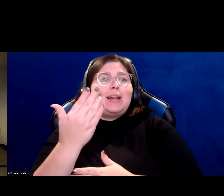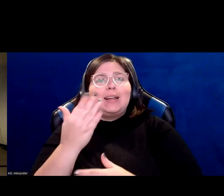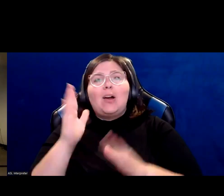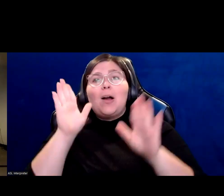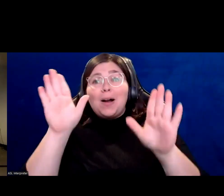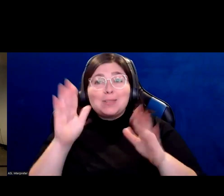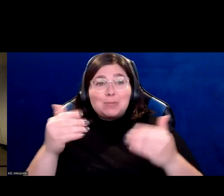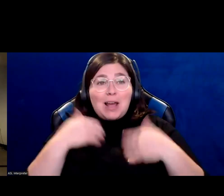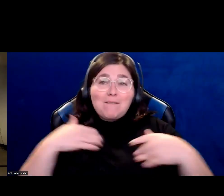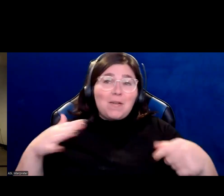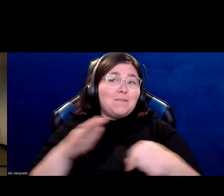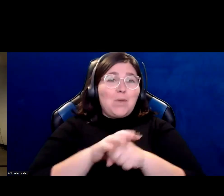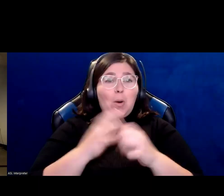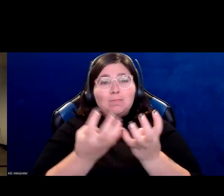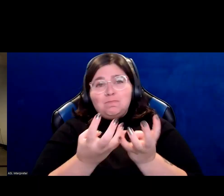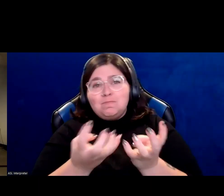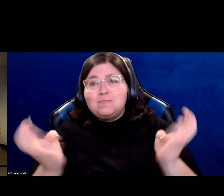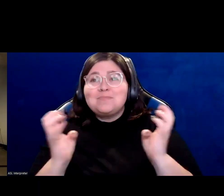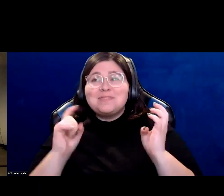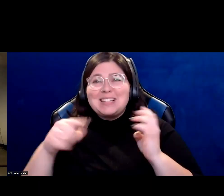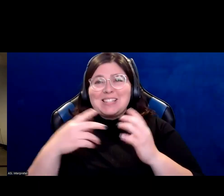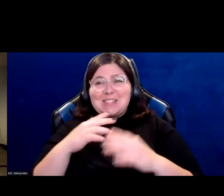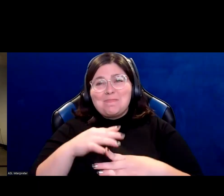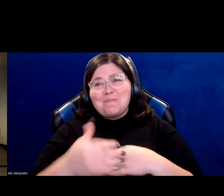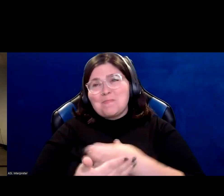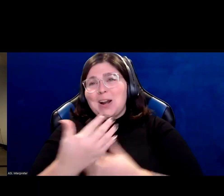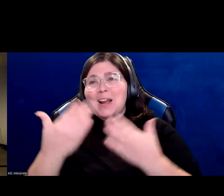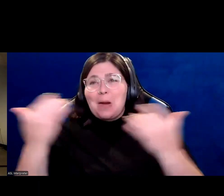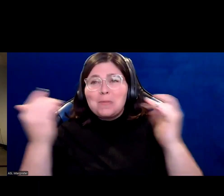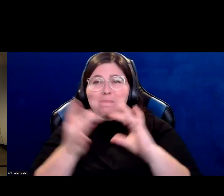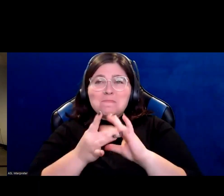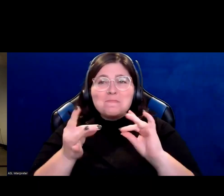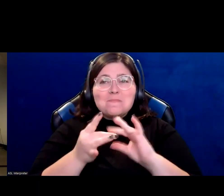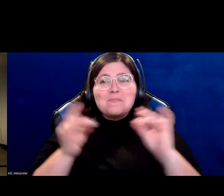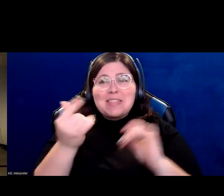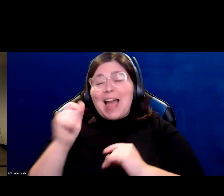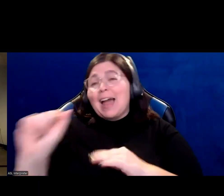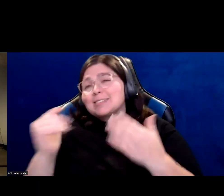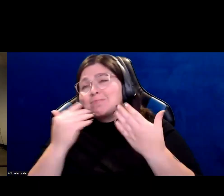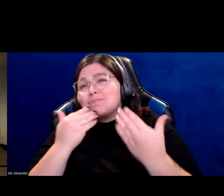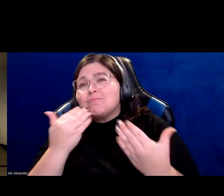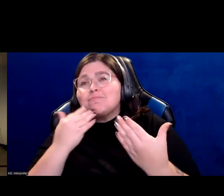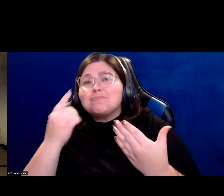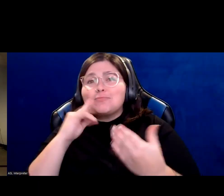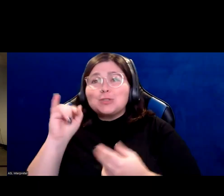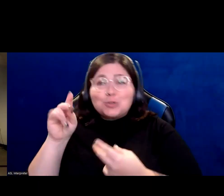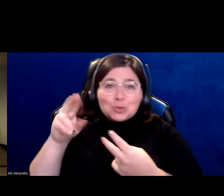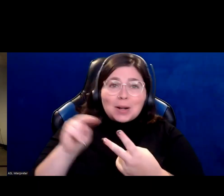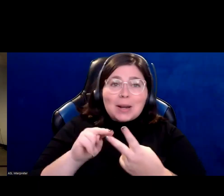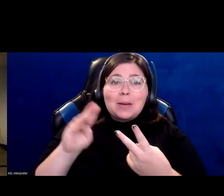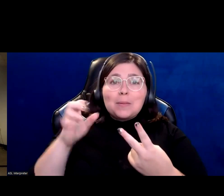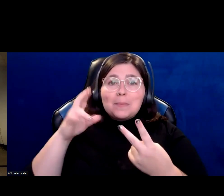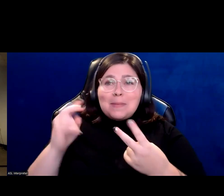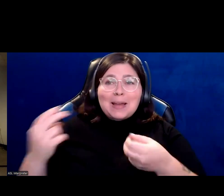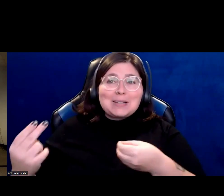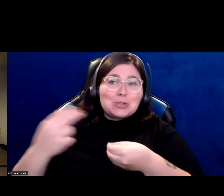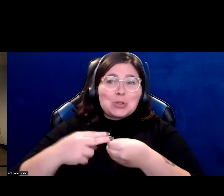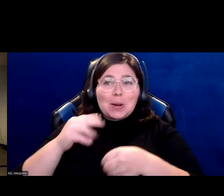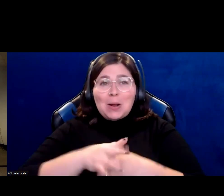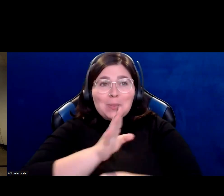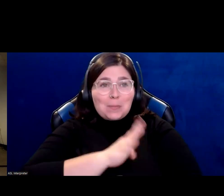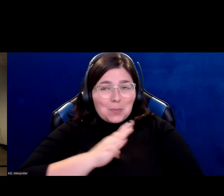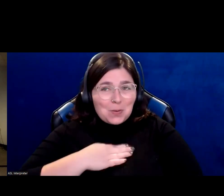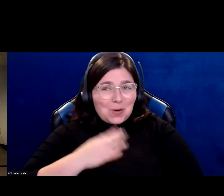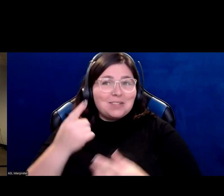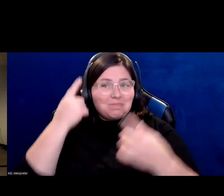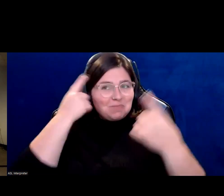full complement here this morning. Again, want to echo Alex's gratitude for Jordan and Megan joining us on the board, agreeing to